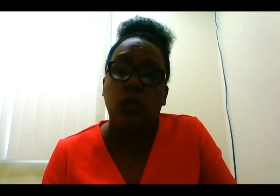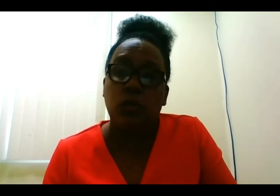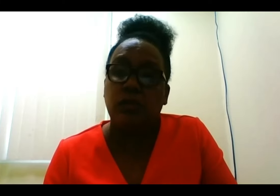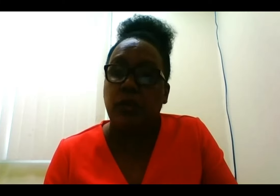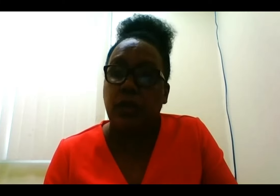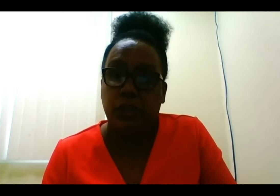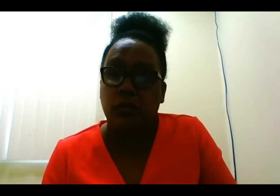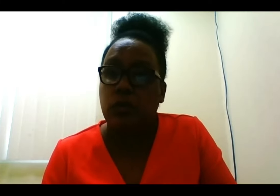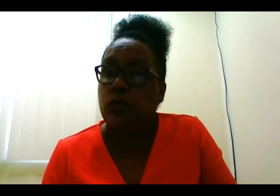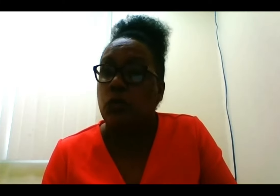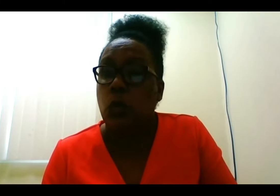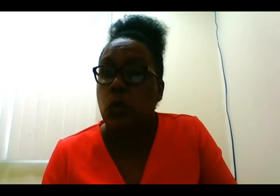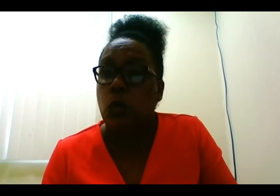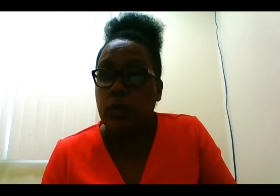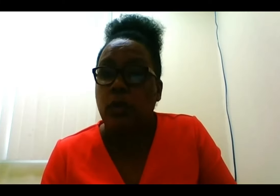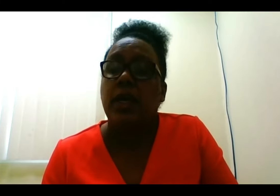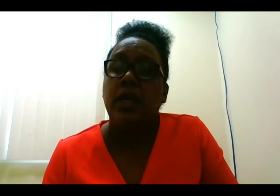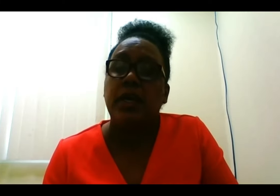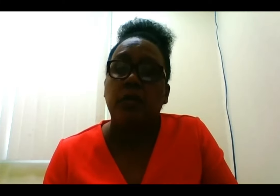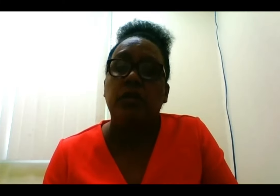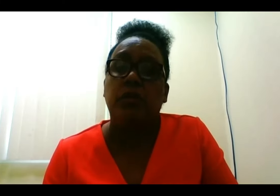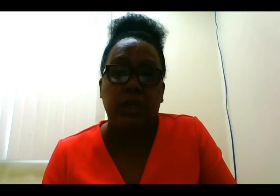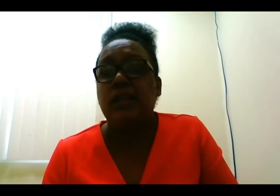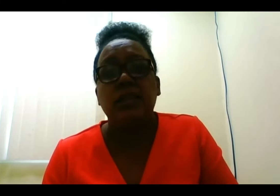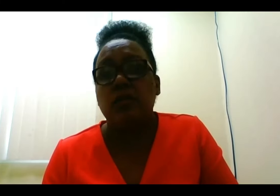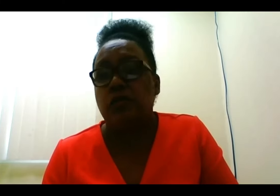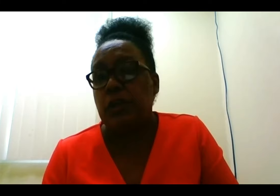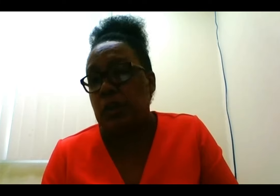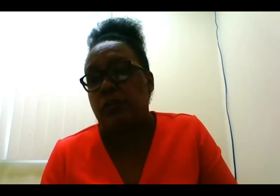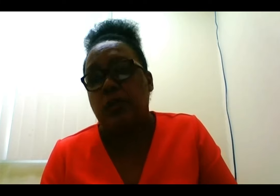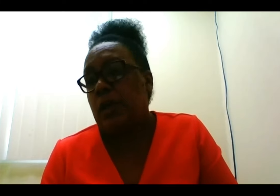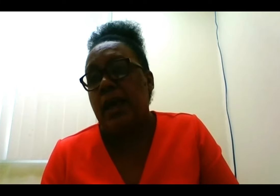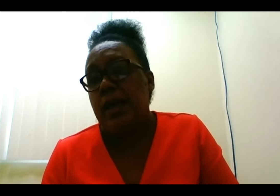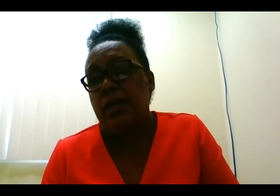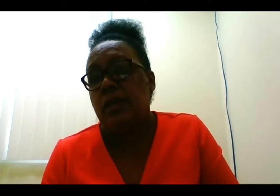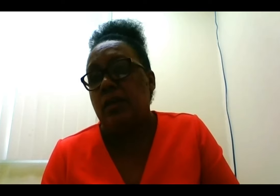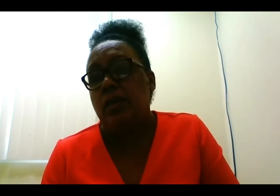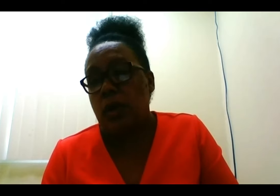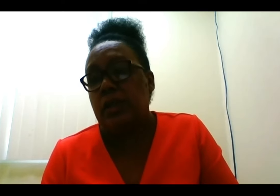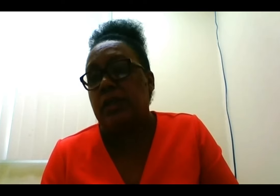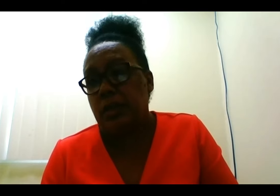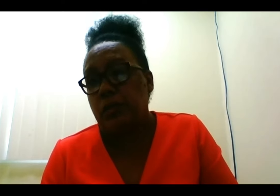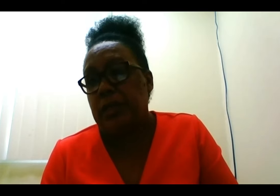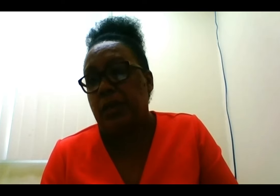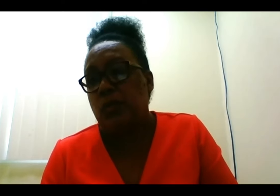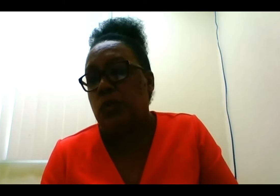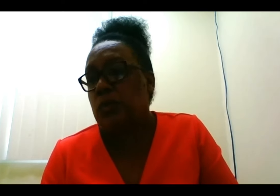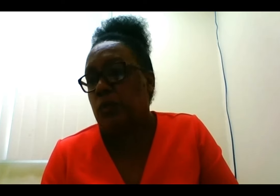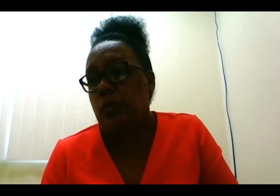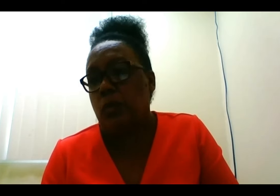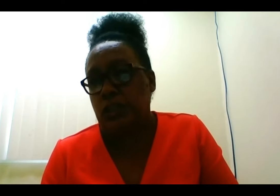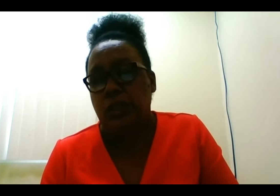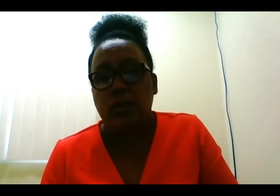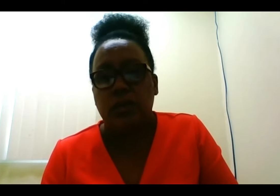inclusive education, which was rolled out here in Grenada and is available for anyone in the Caribbean who would